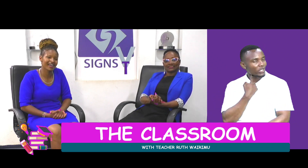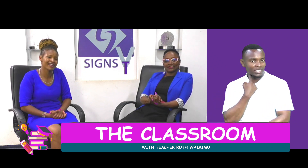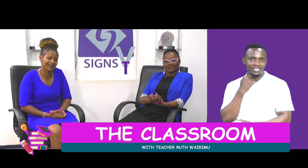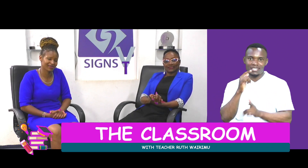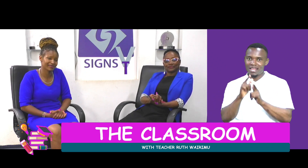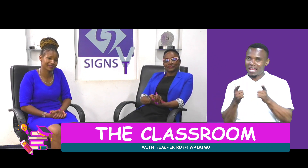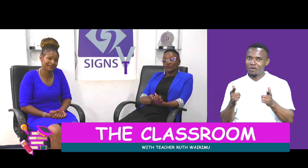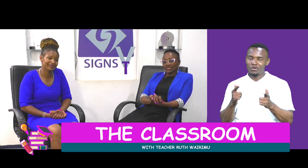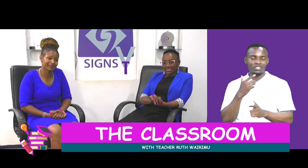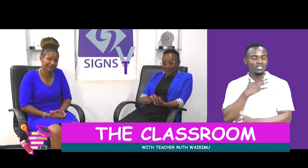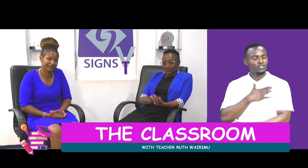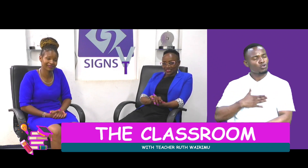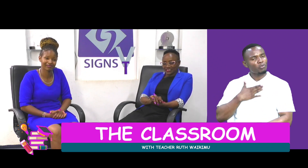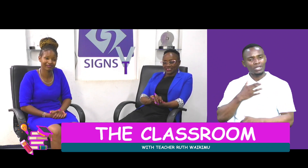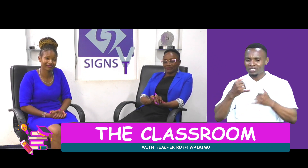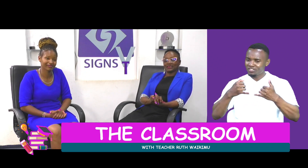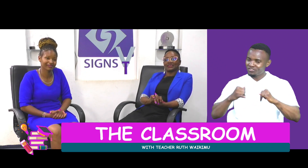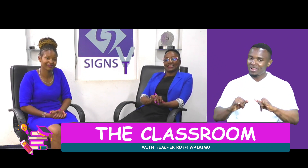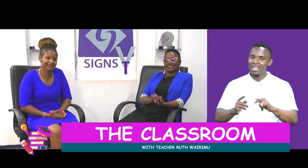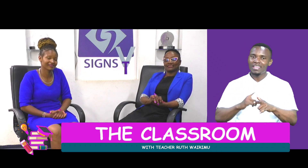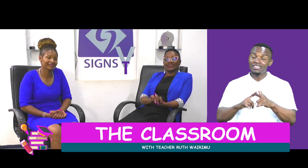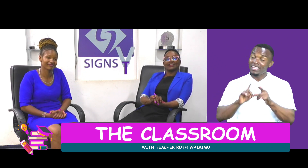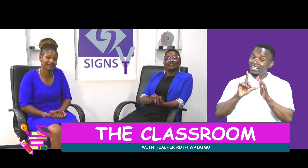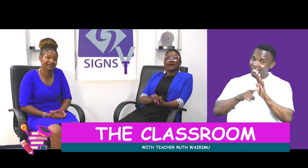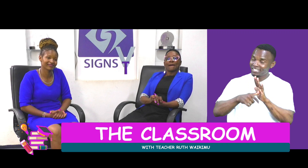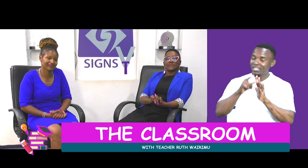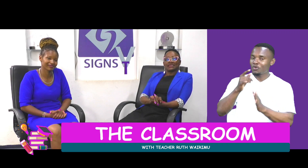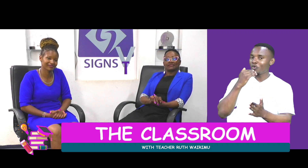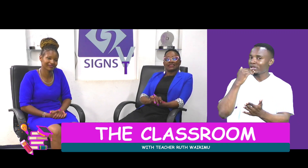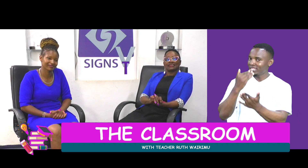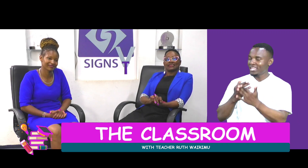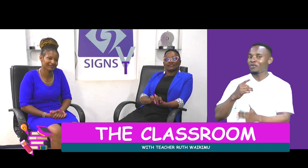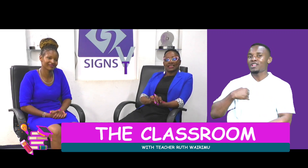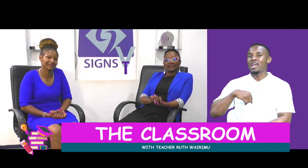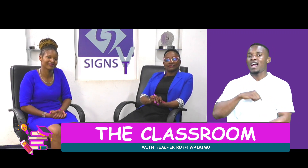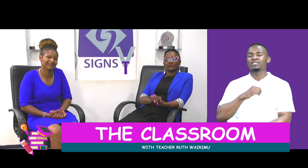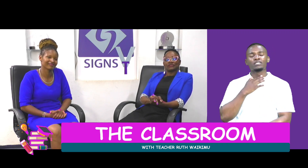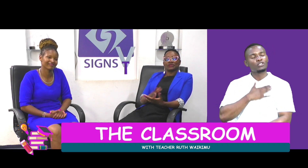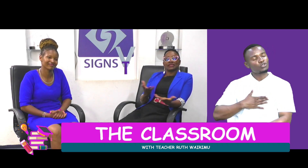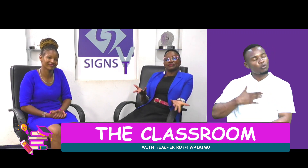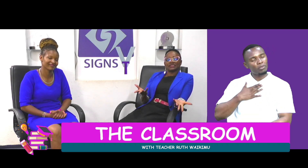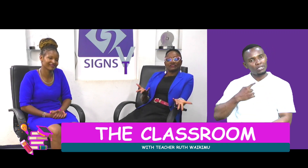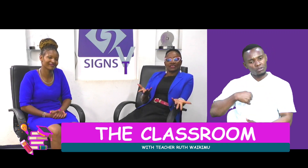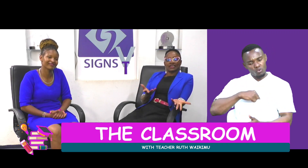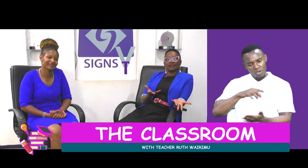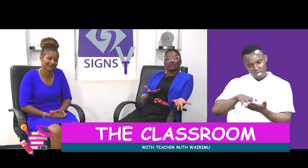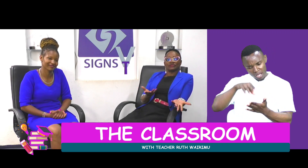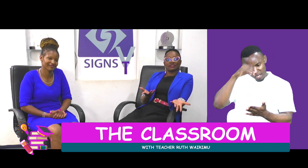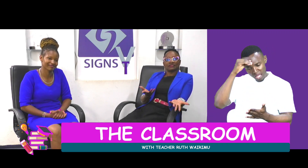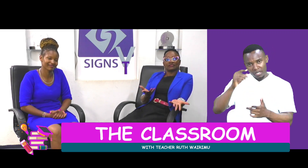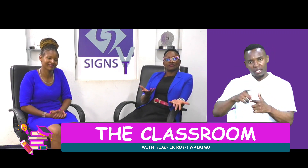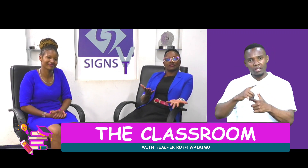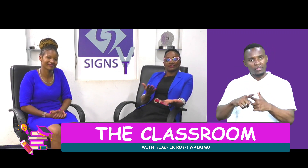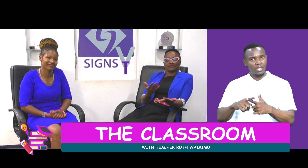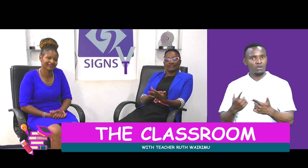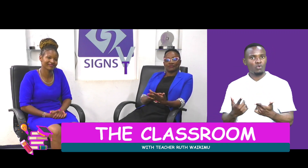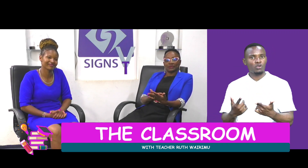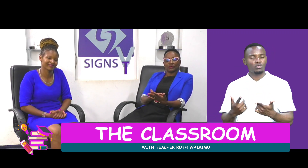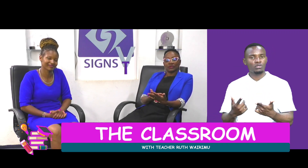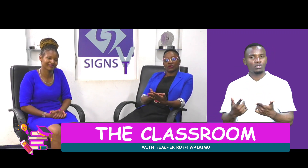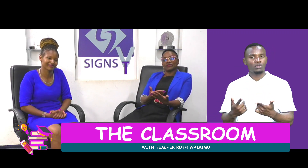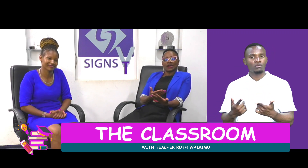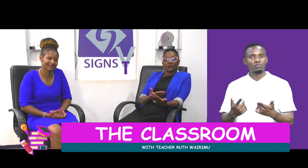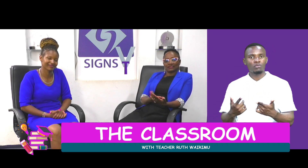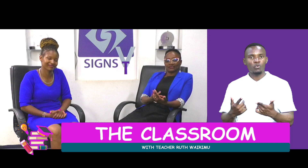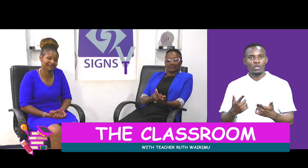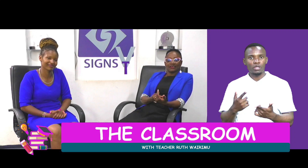try it and you will come thanking me later. Please let us learn so that we can bridge the gap between these deaf